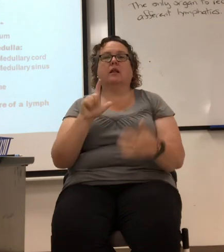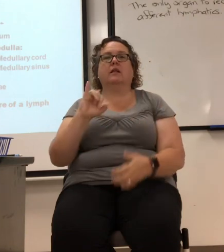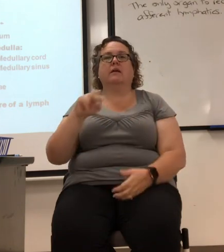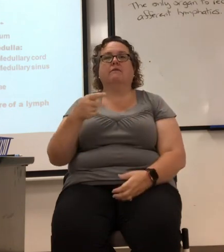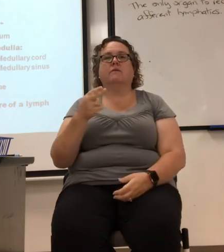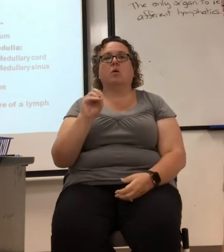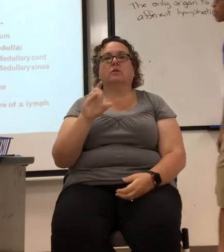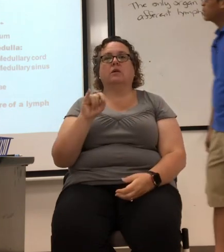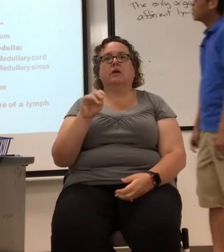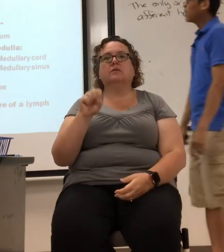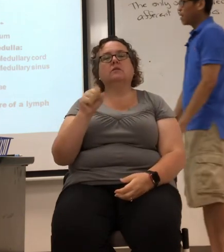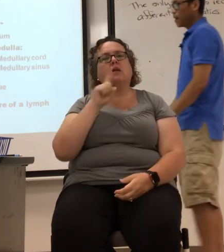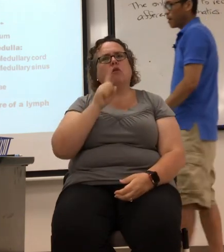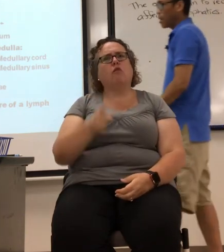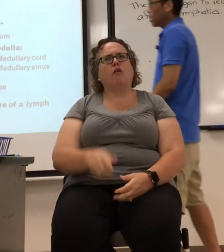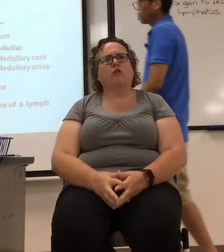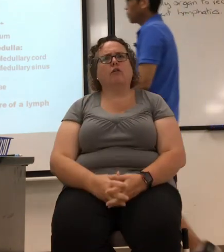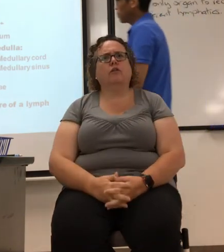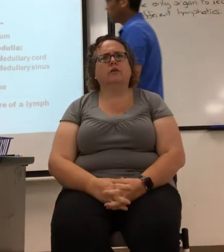lymphocytes. There are.